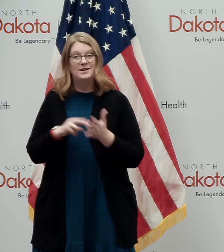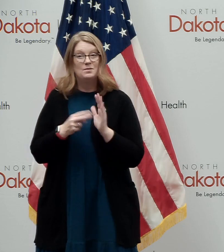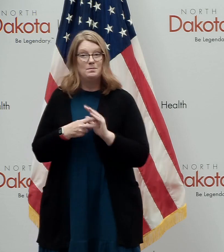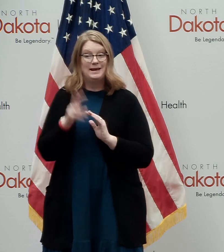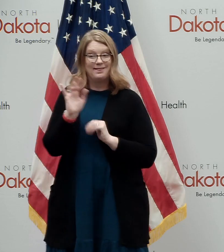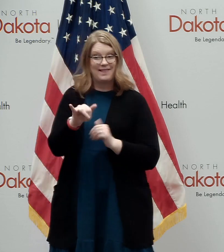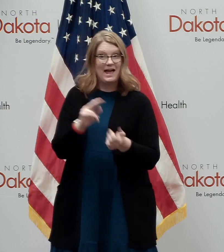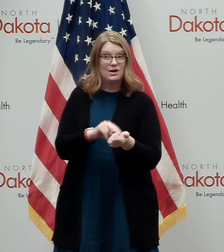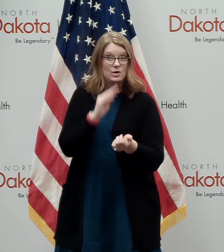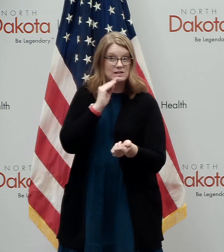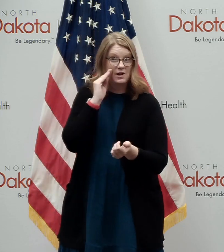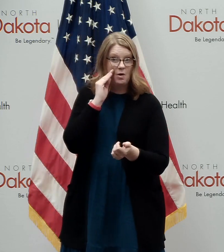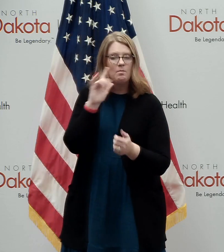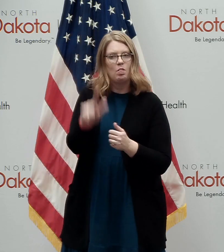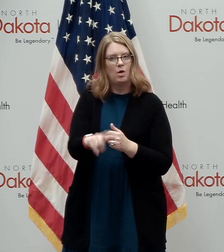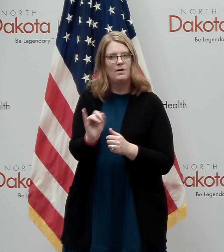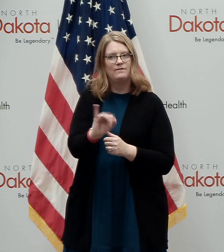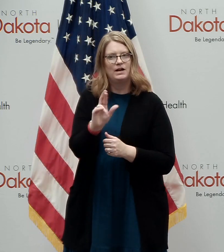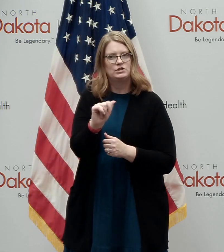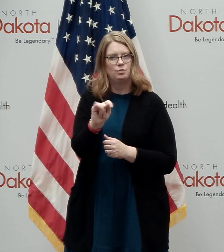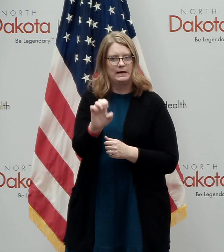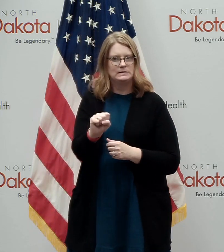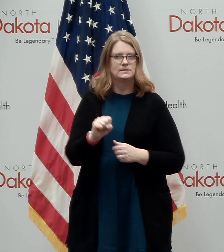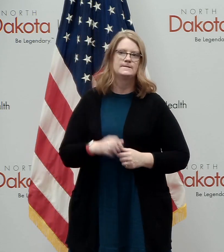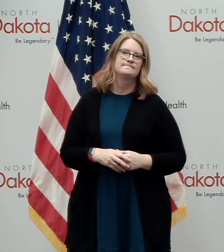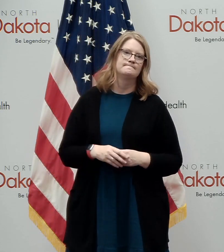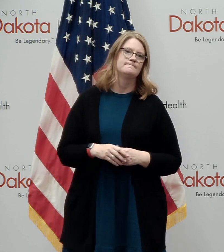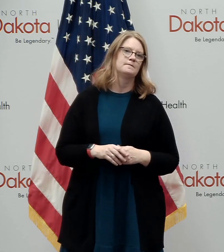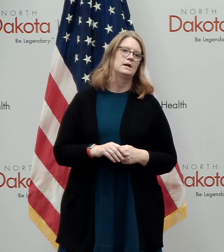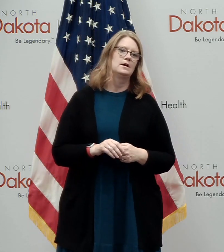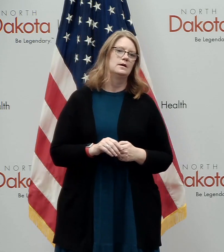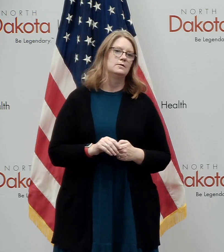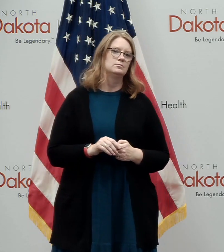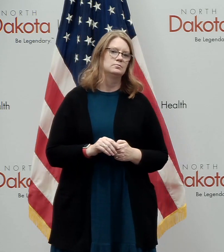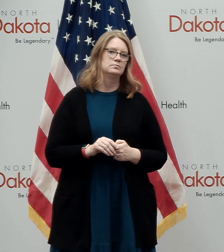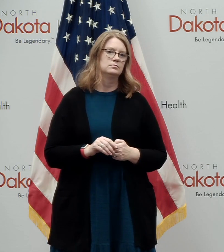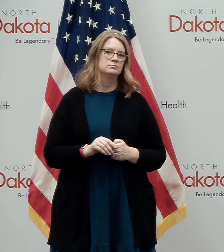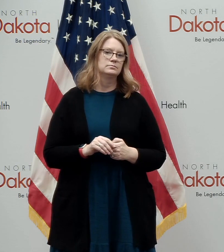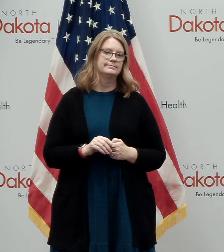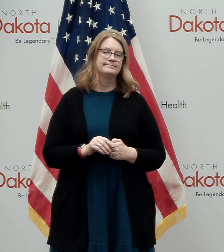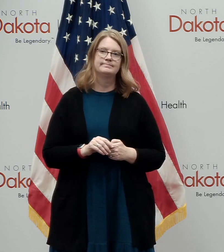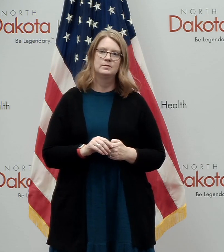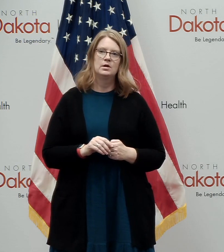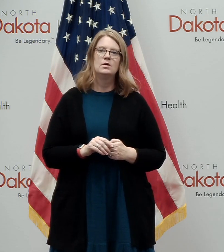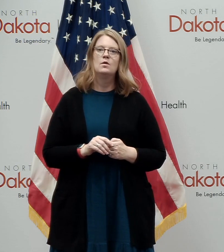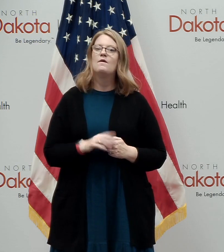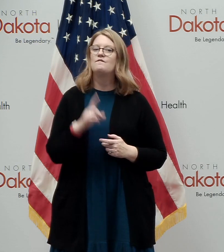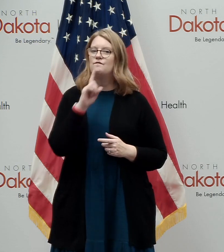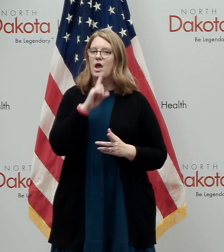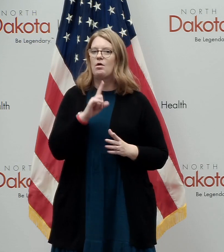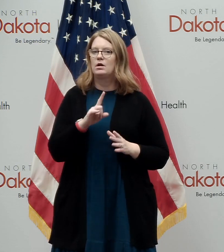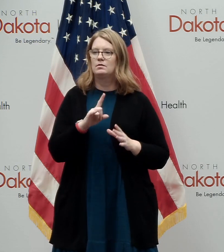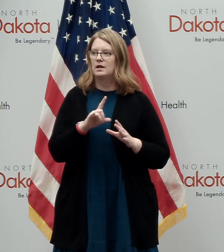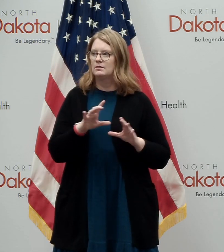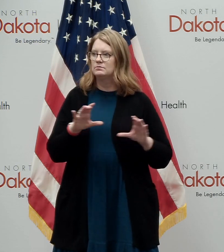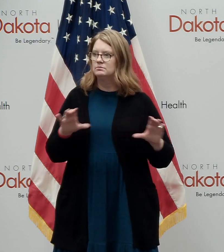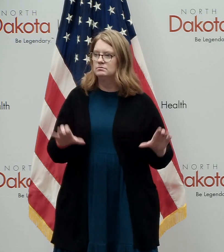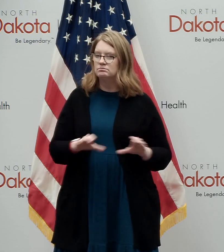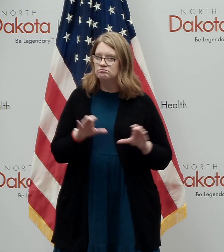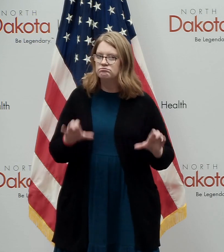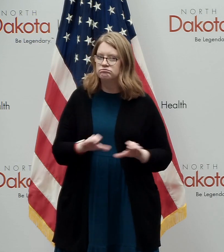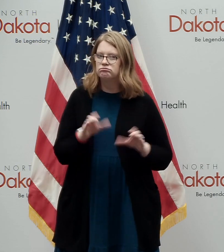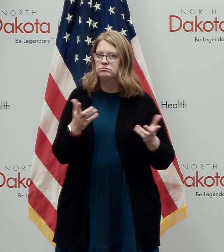rates in long-term care. So I think we were extremely proactive relative to the rest of the